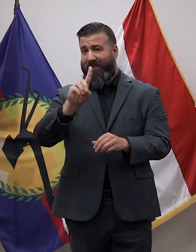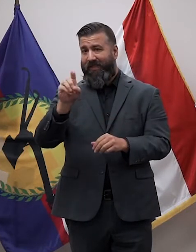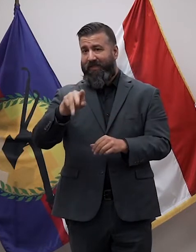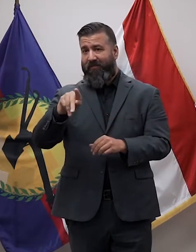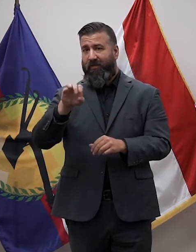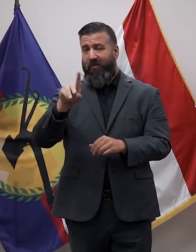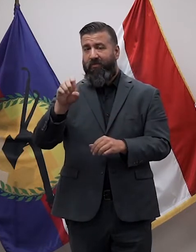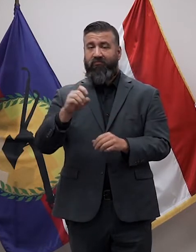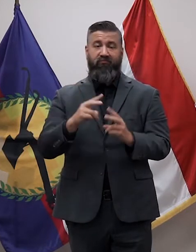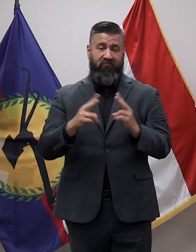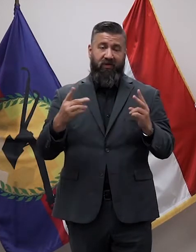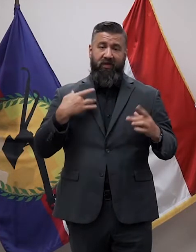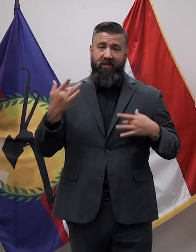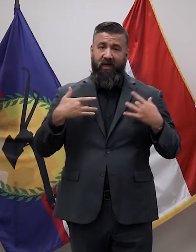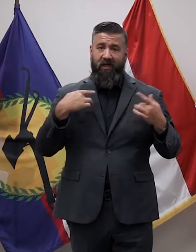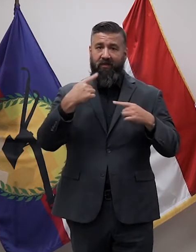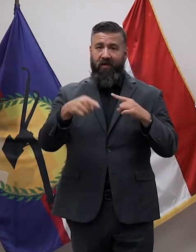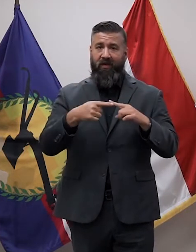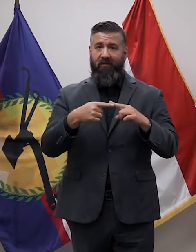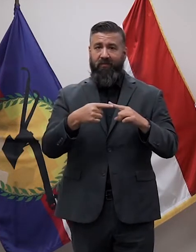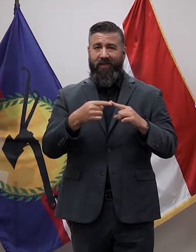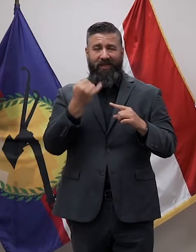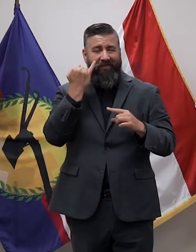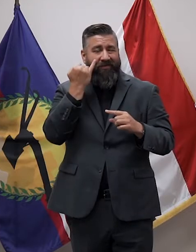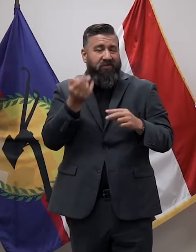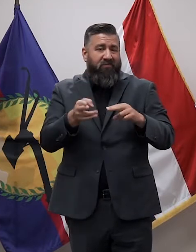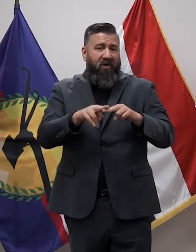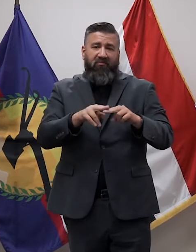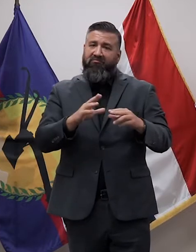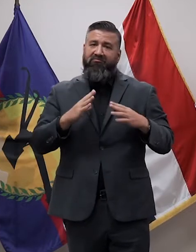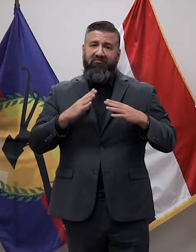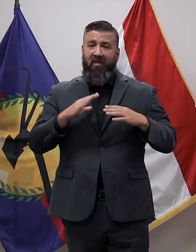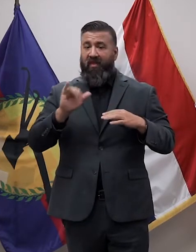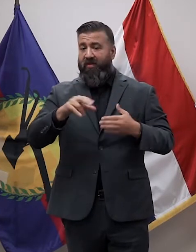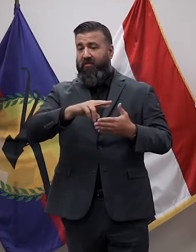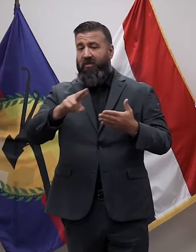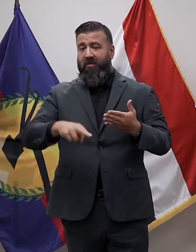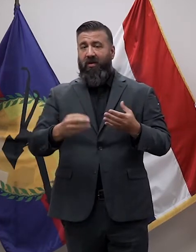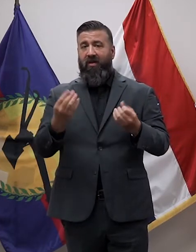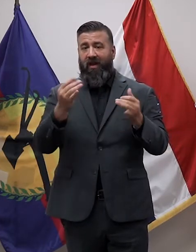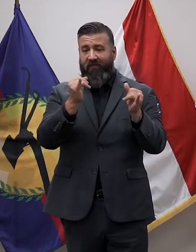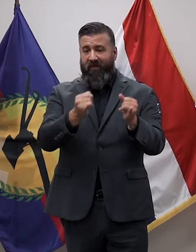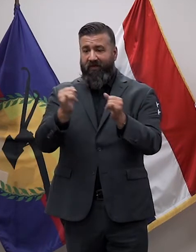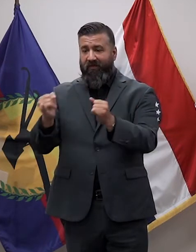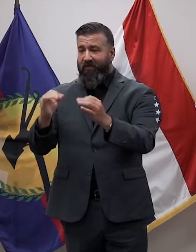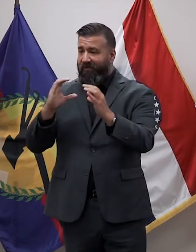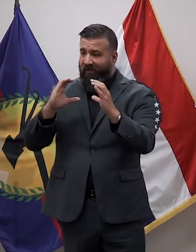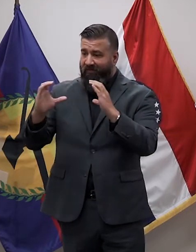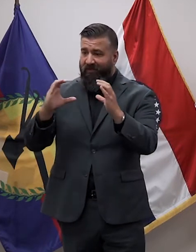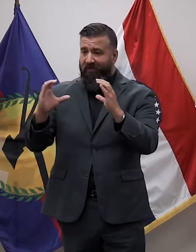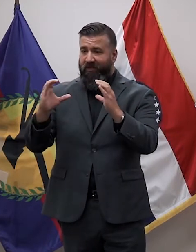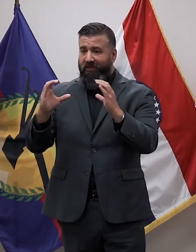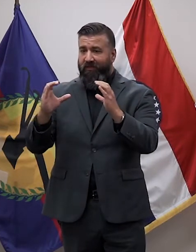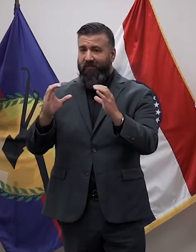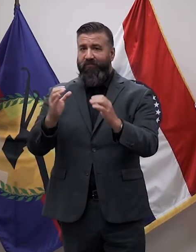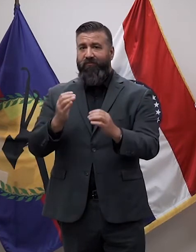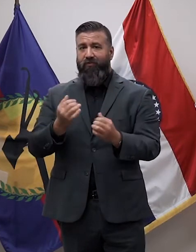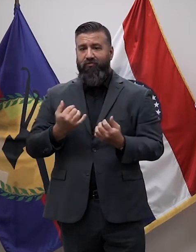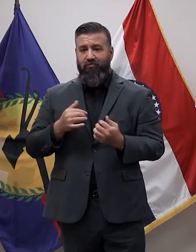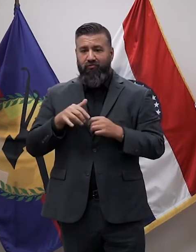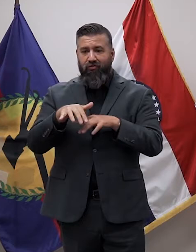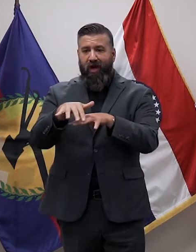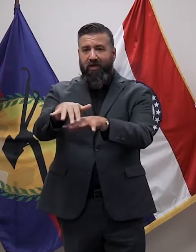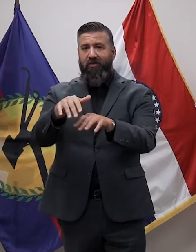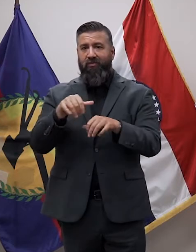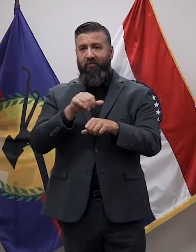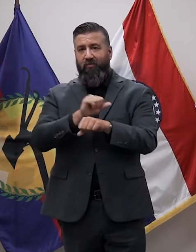very excited about, even if they are modest increases, because those are the results of a lot of individual conversation, grassroots work, boots on the